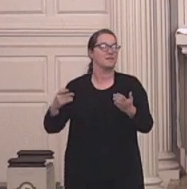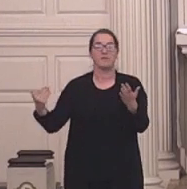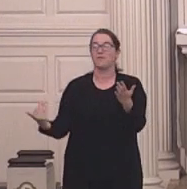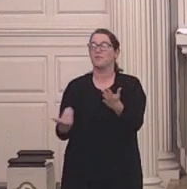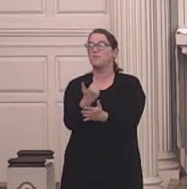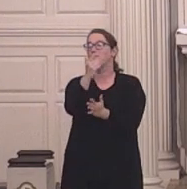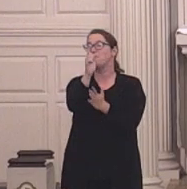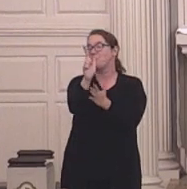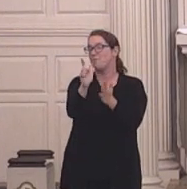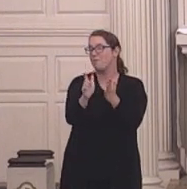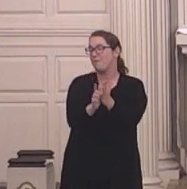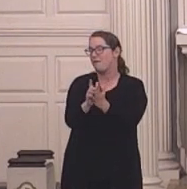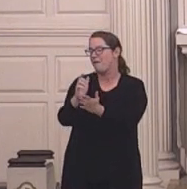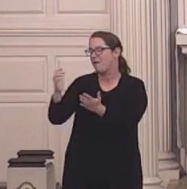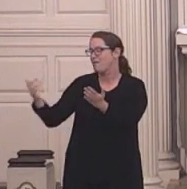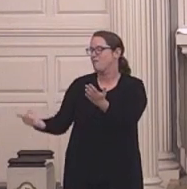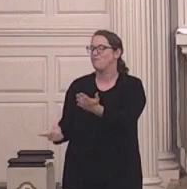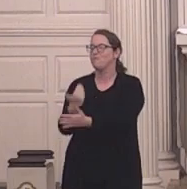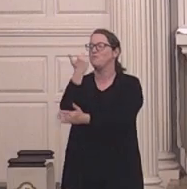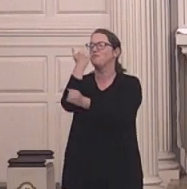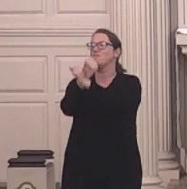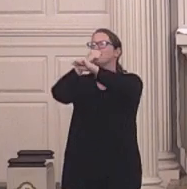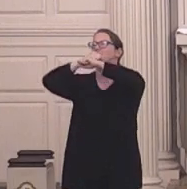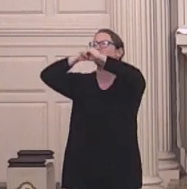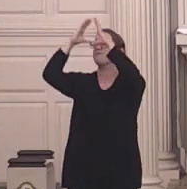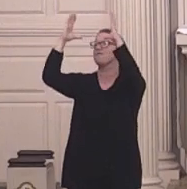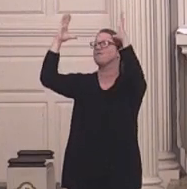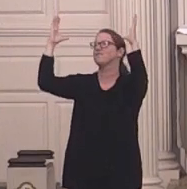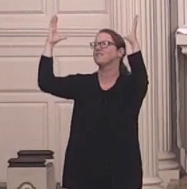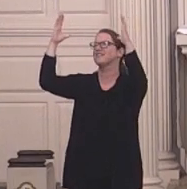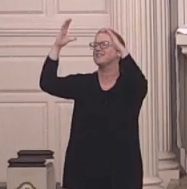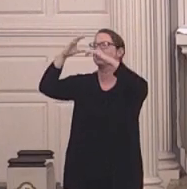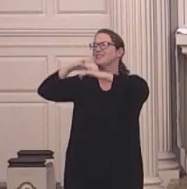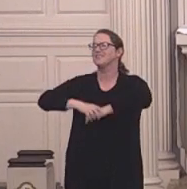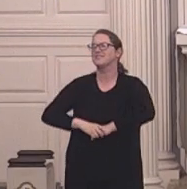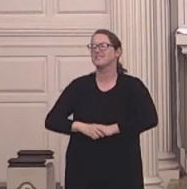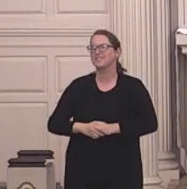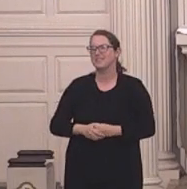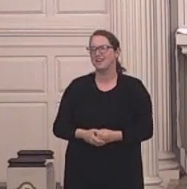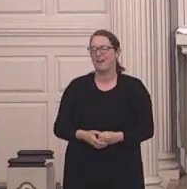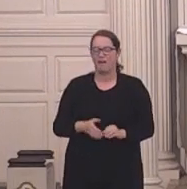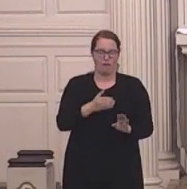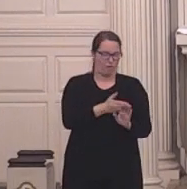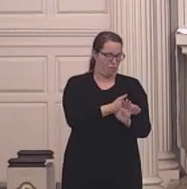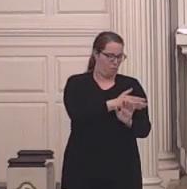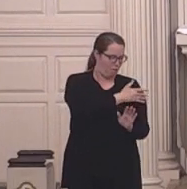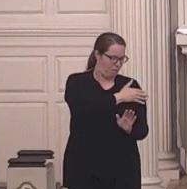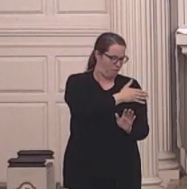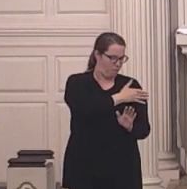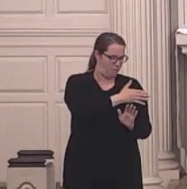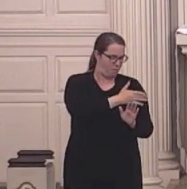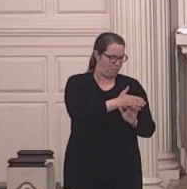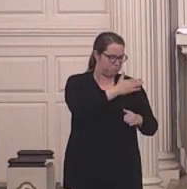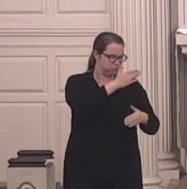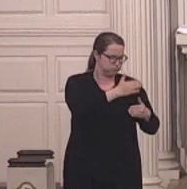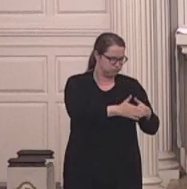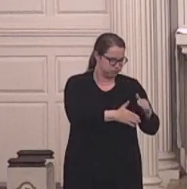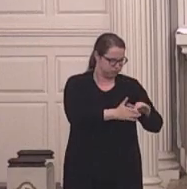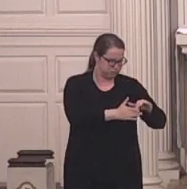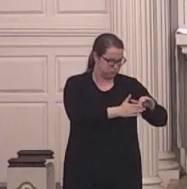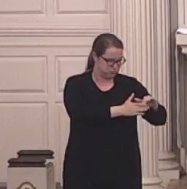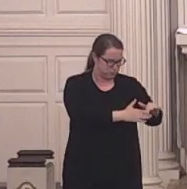ancient rite. Now the new, the old